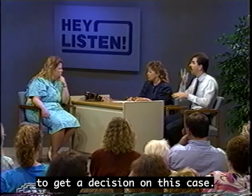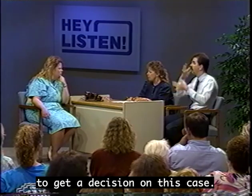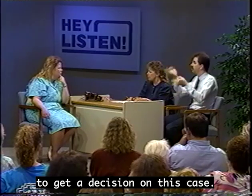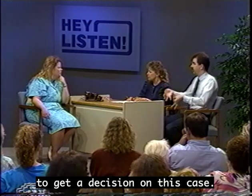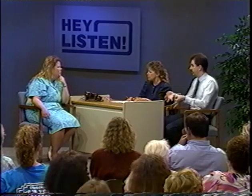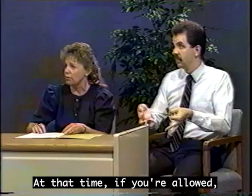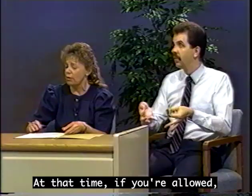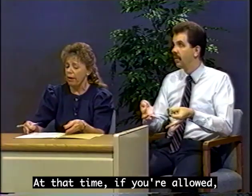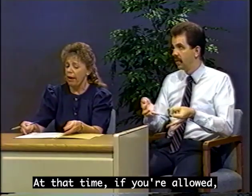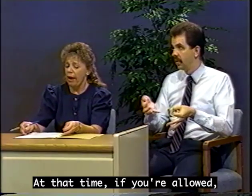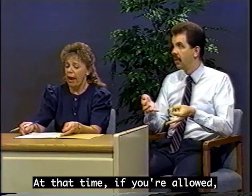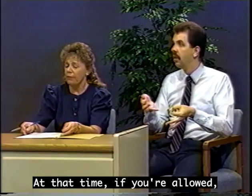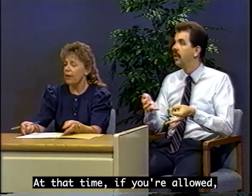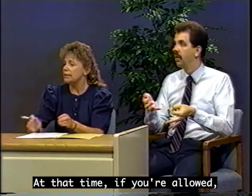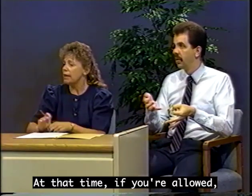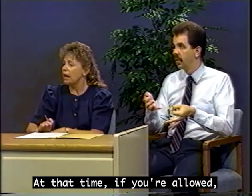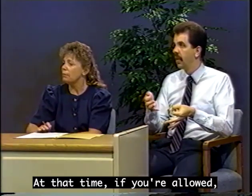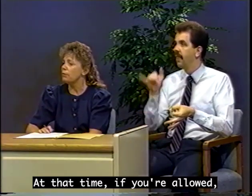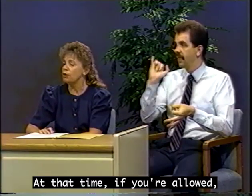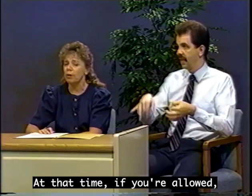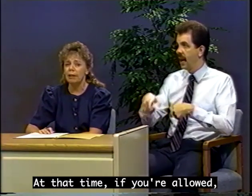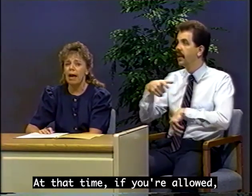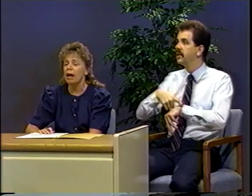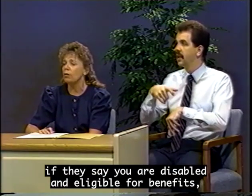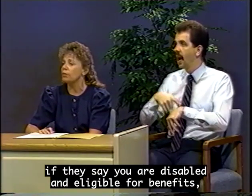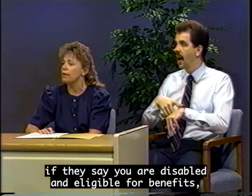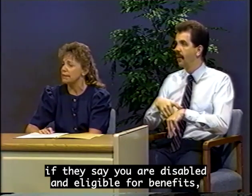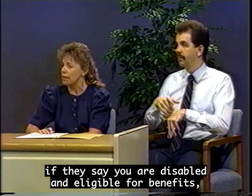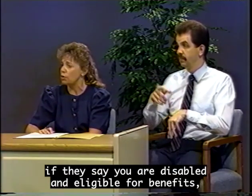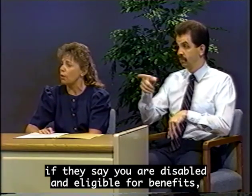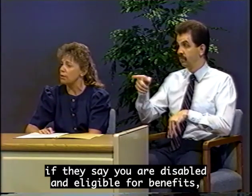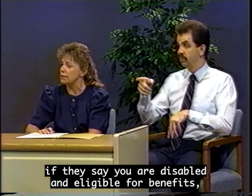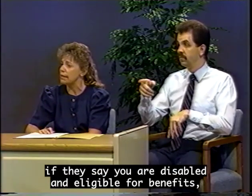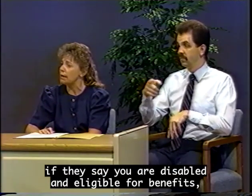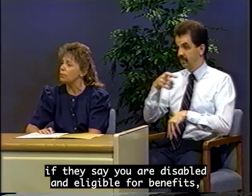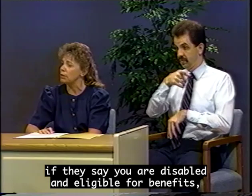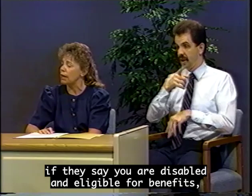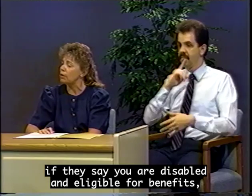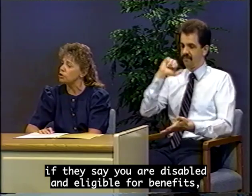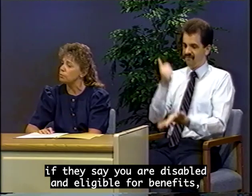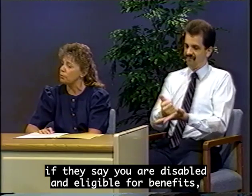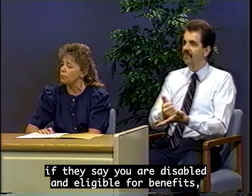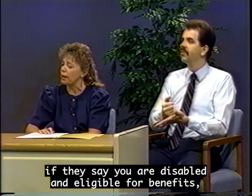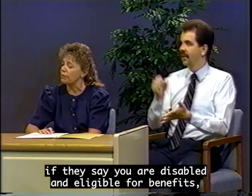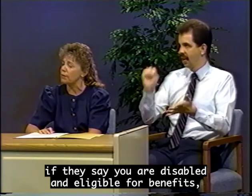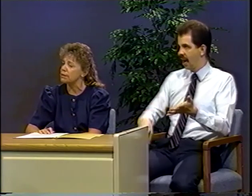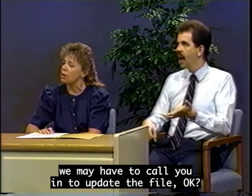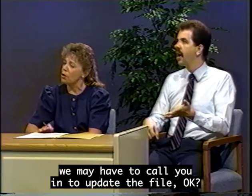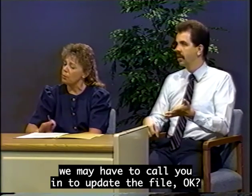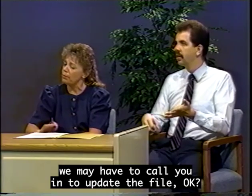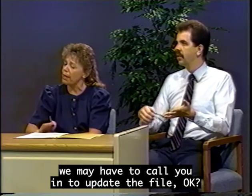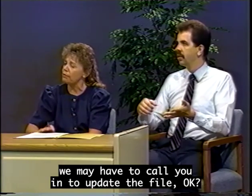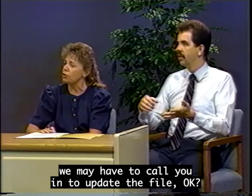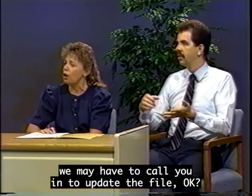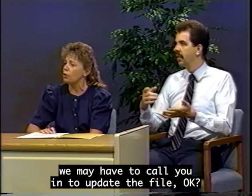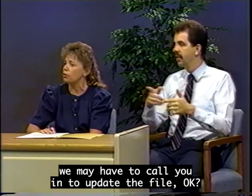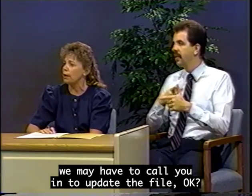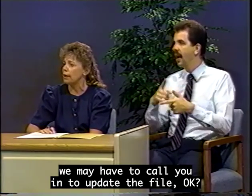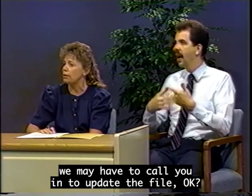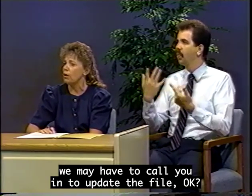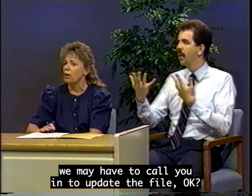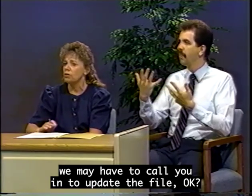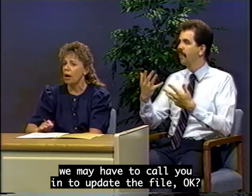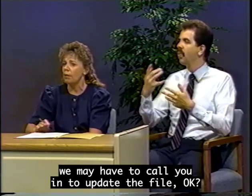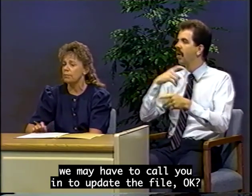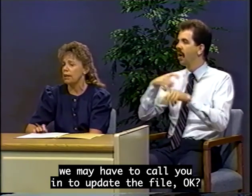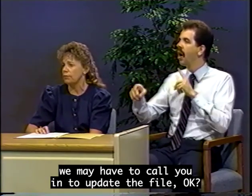on this case. At that time, if you're allowed, if they say you are disabled and eligible for benefits, we may have to call you